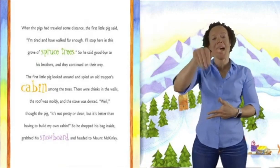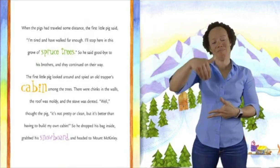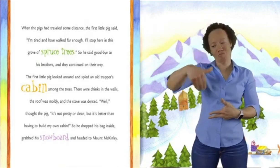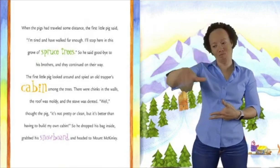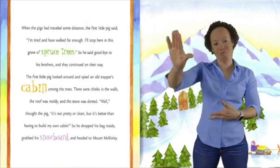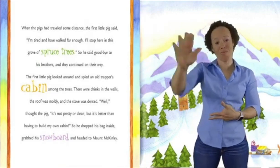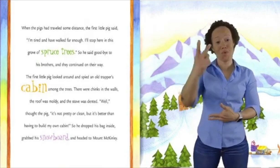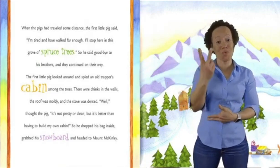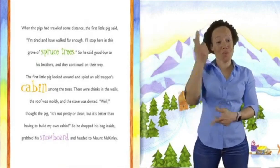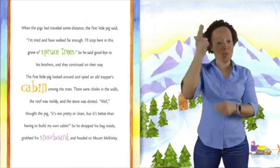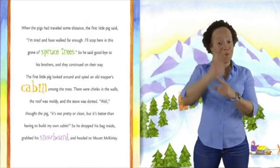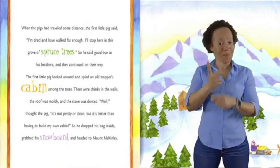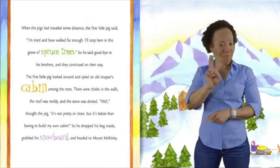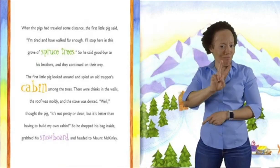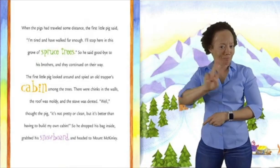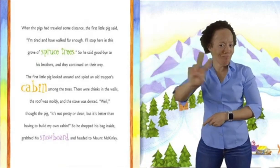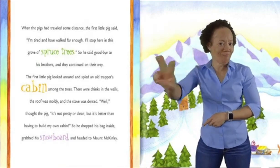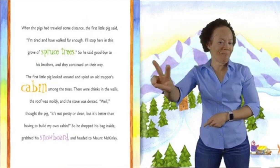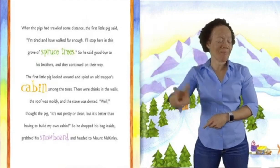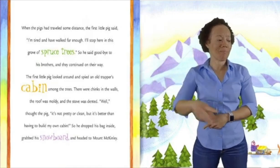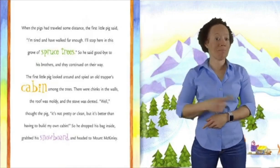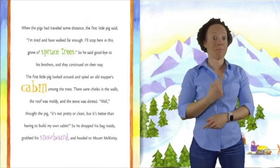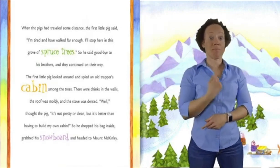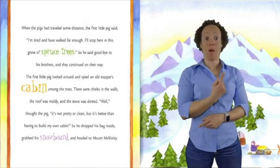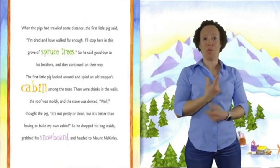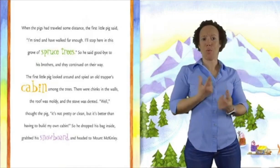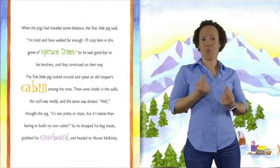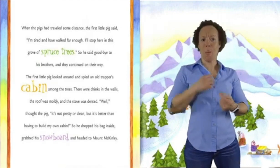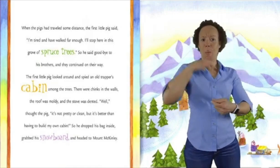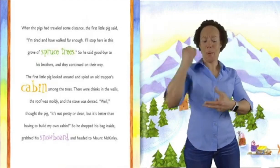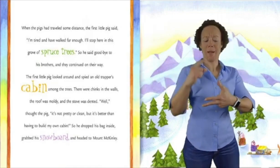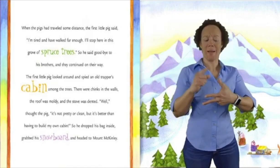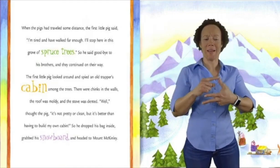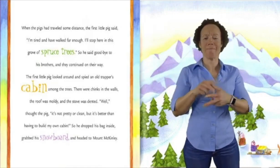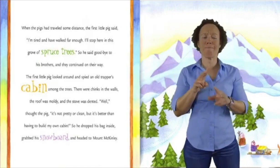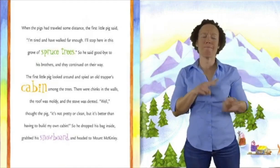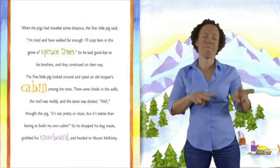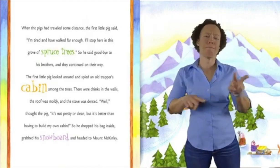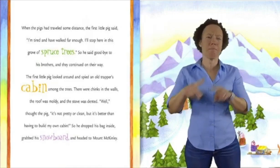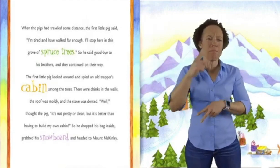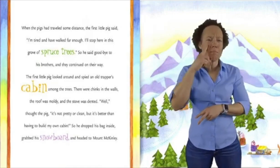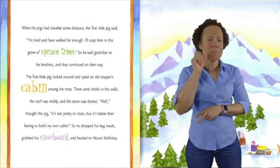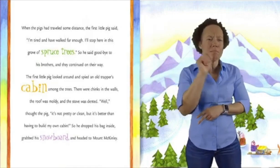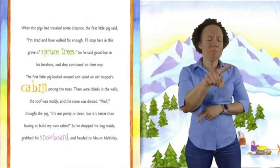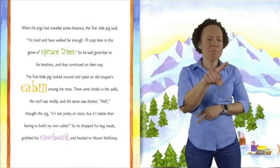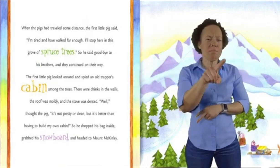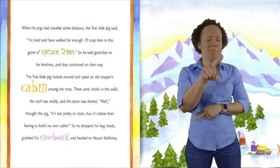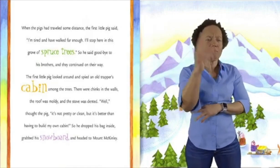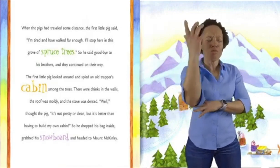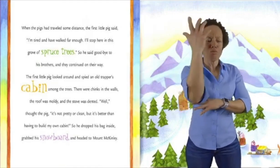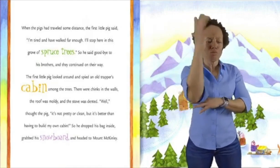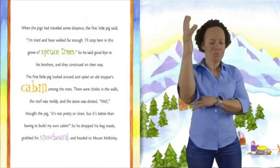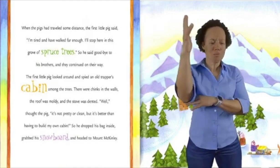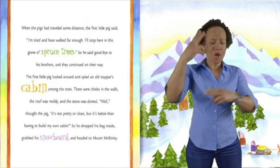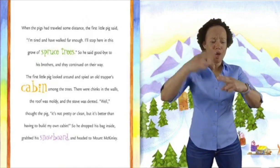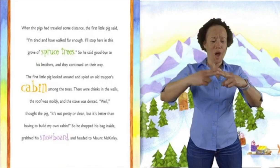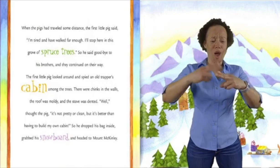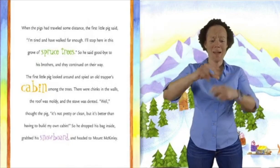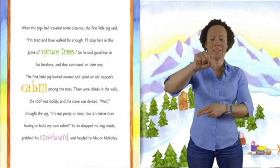he said goodbye to his brothers, and they continued on their way. The first little pig looked around and spied an old